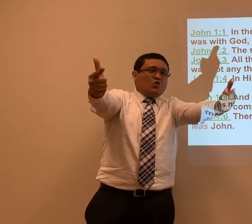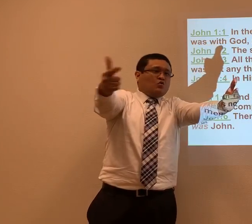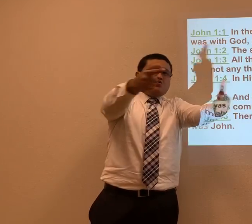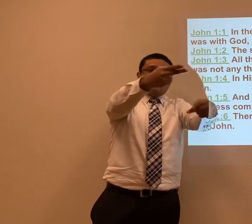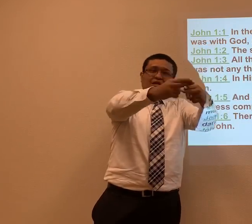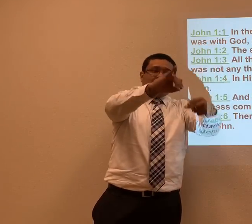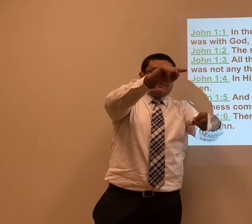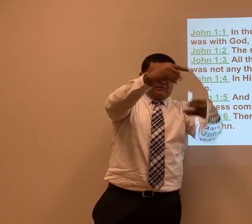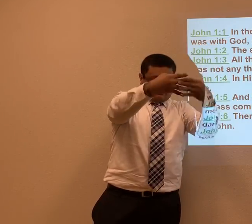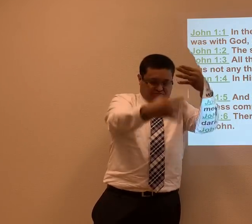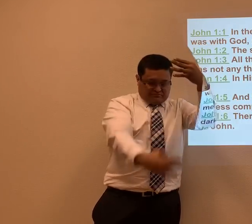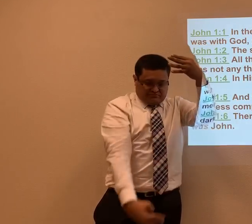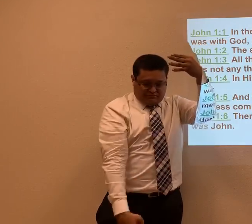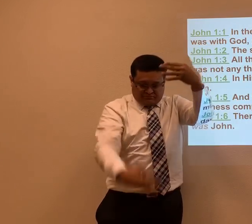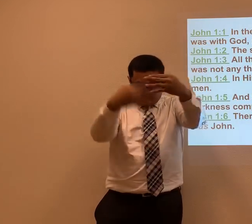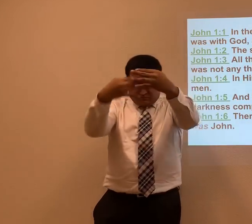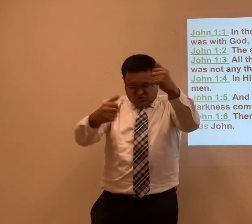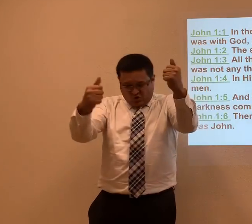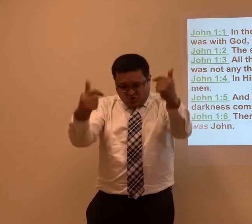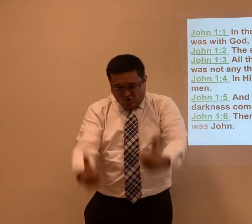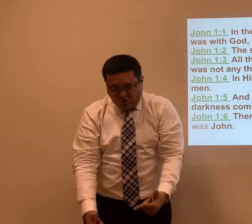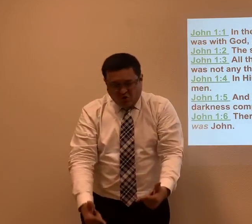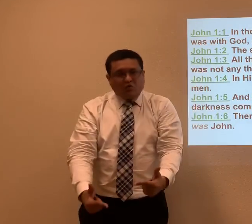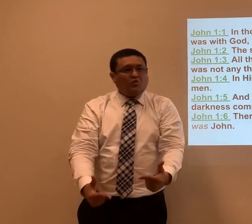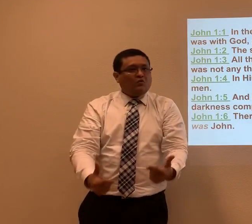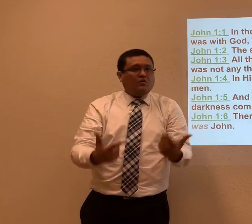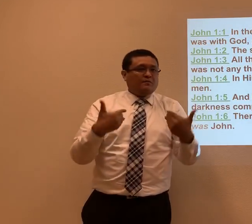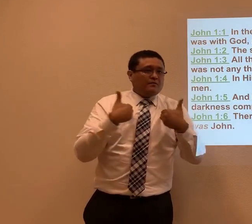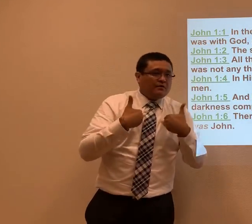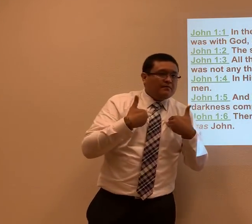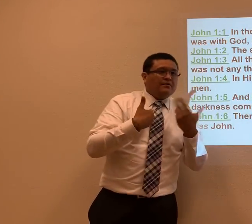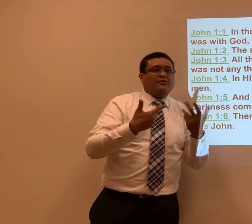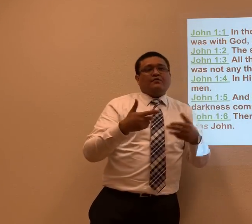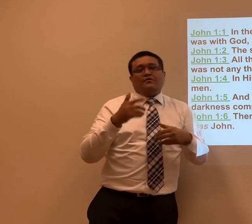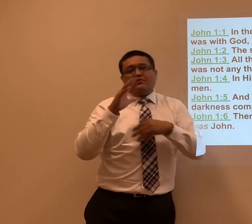all things. Everything that we have, he made.